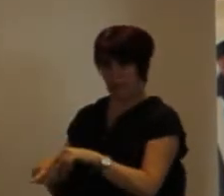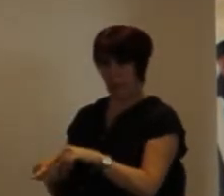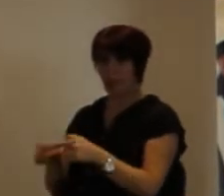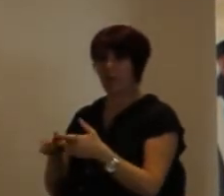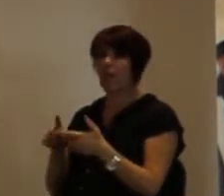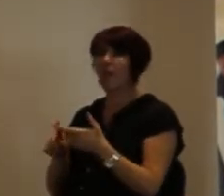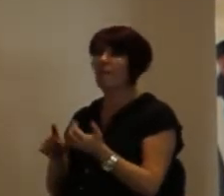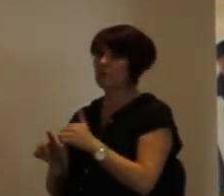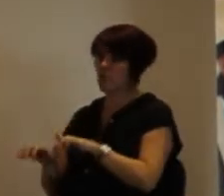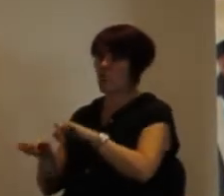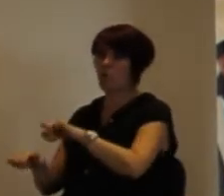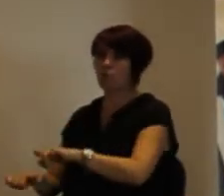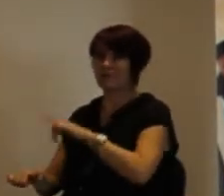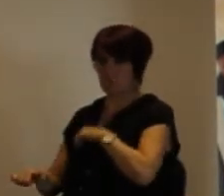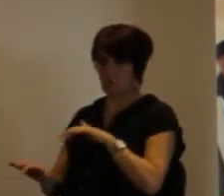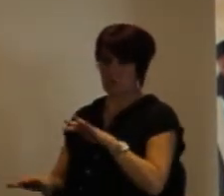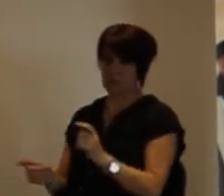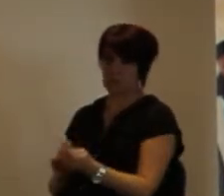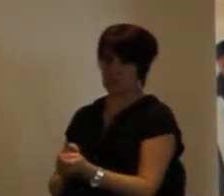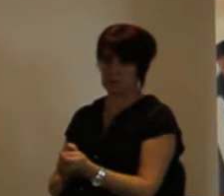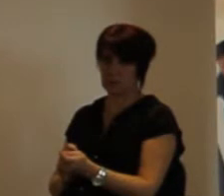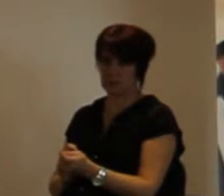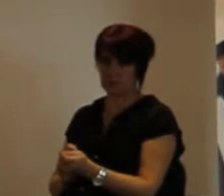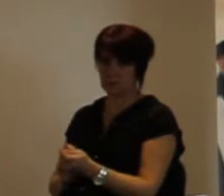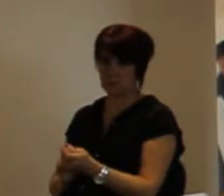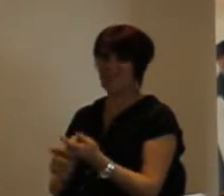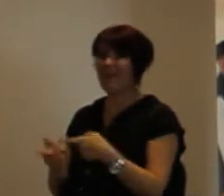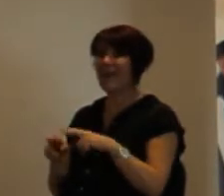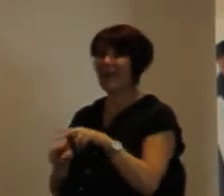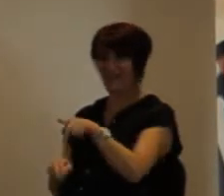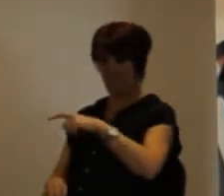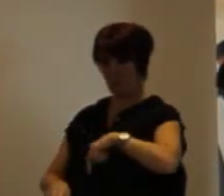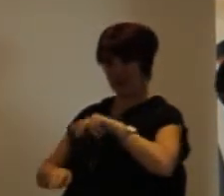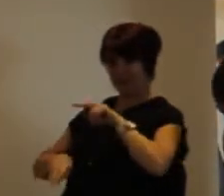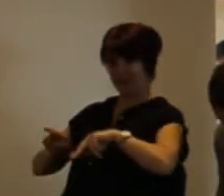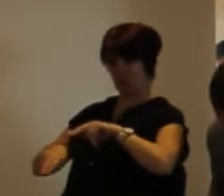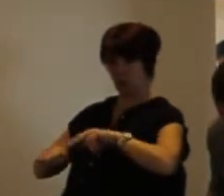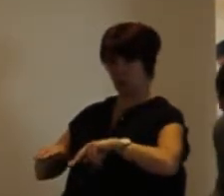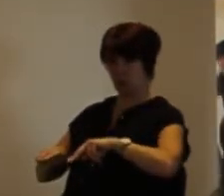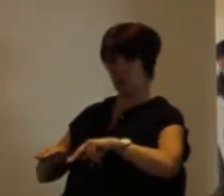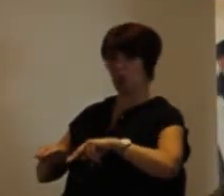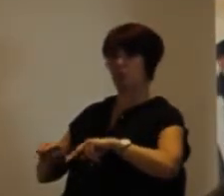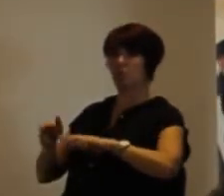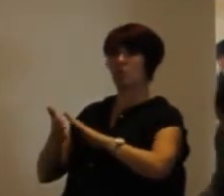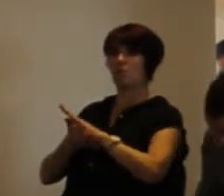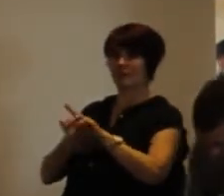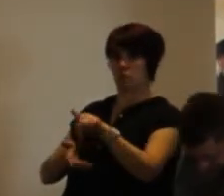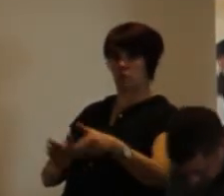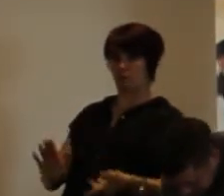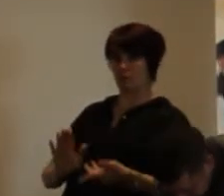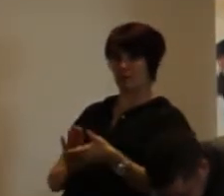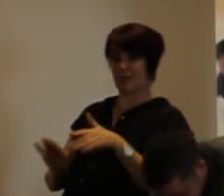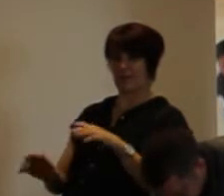have authorization for an adjustment. So if you're an assessor, you will be the person maybe applying the